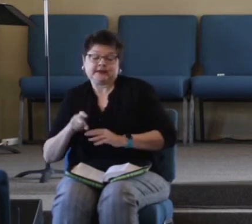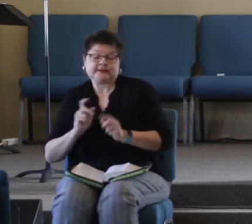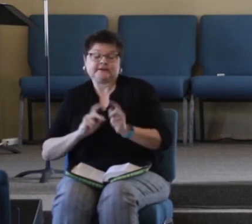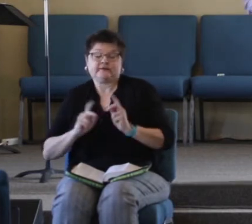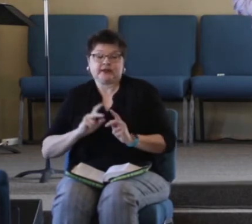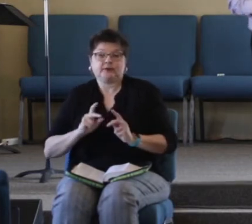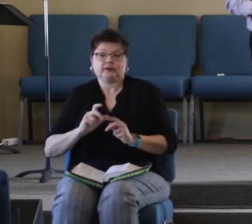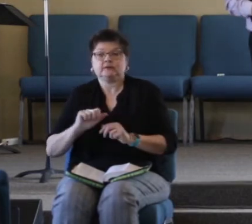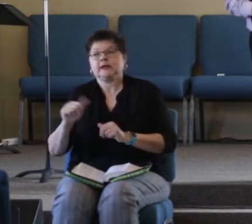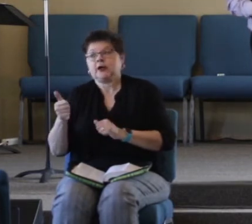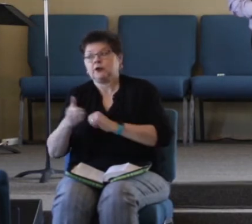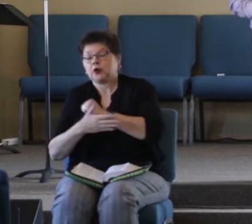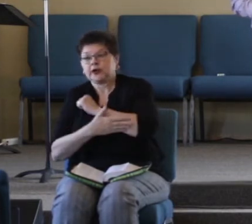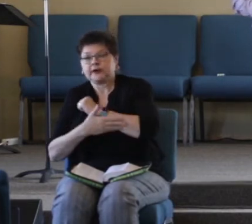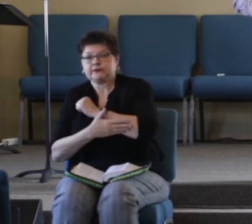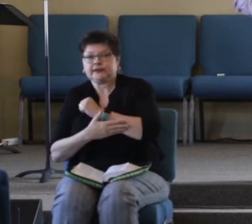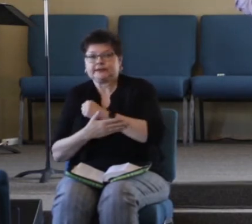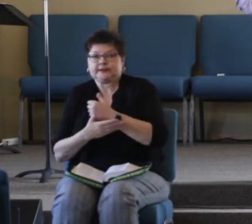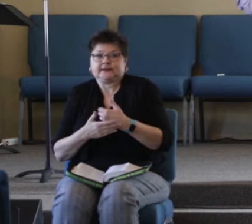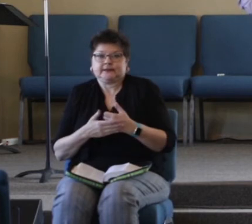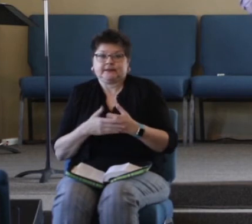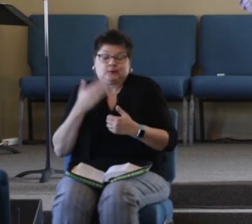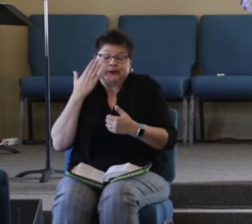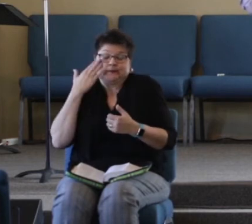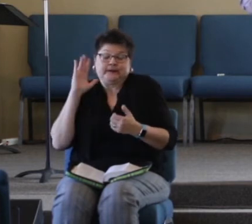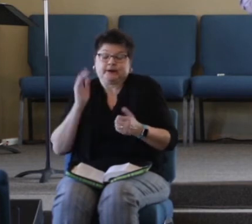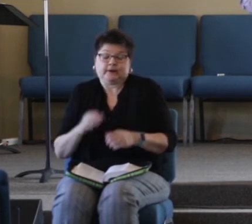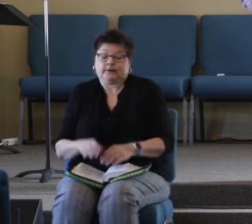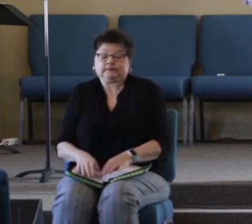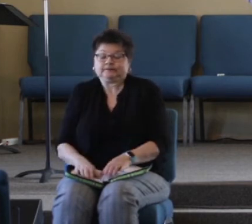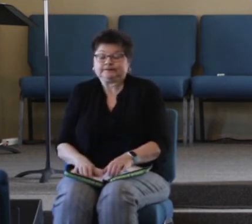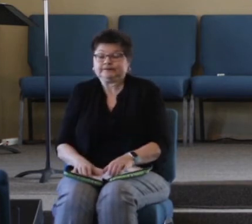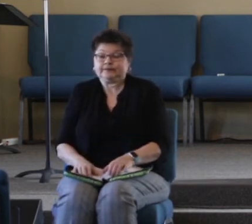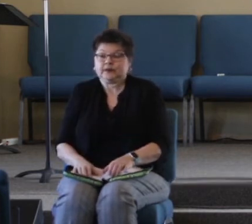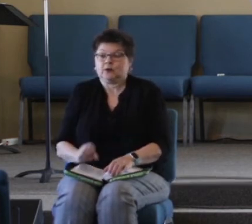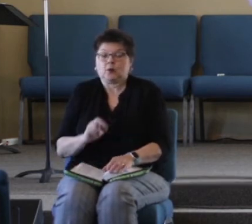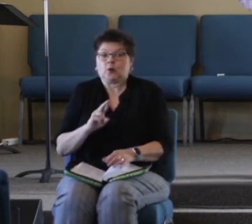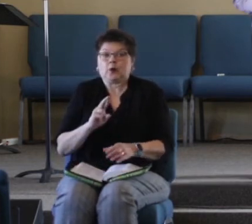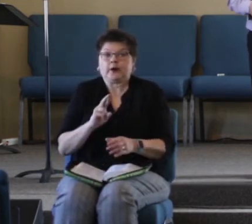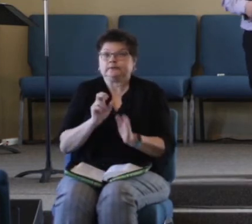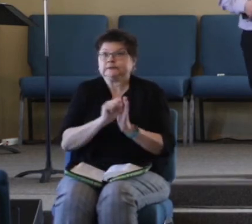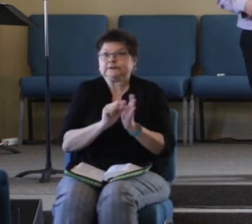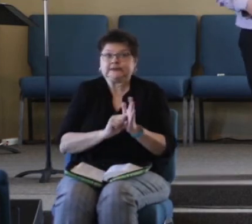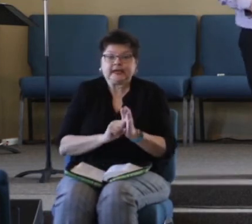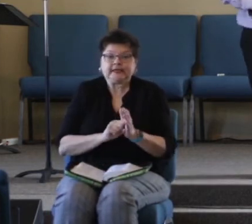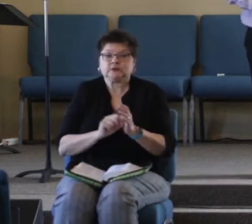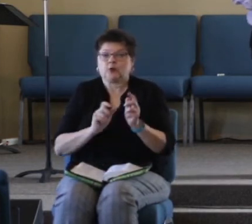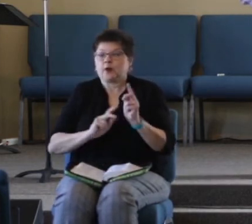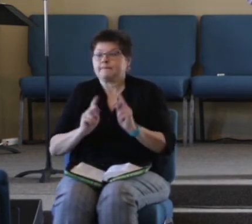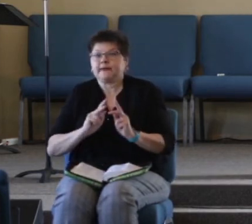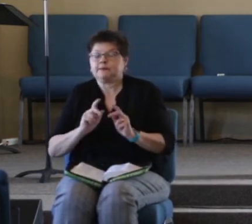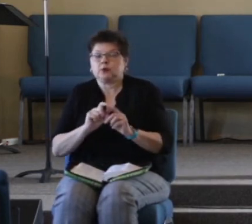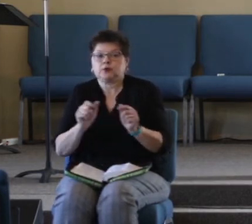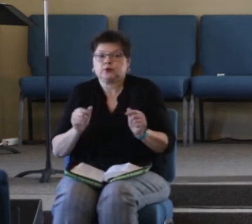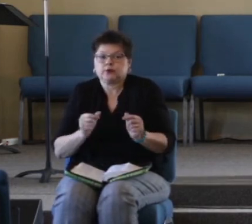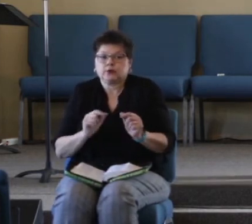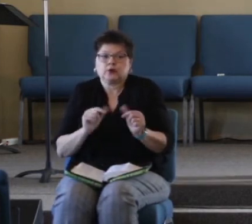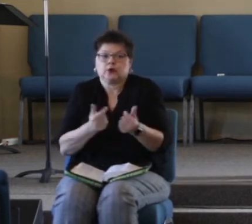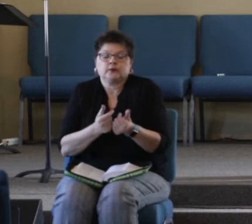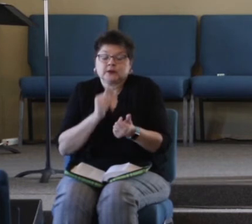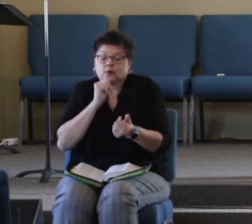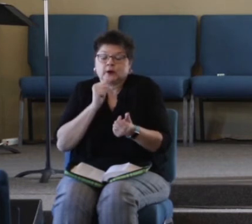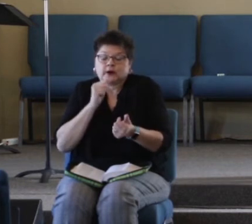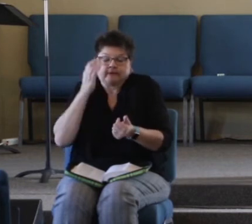in countries whose names we can't even know, or states or people groups that we're not that familiar